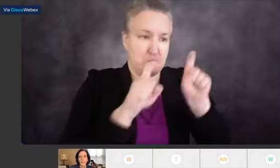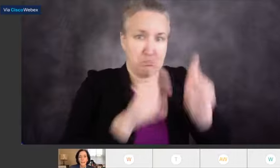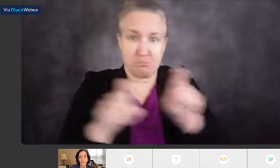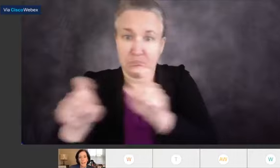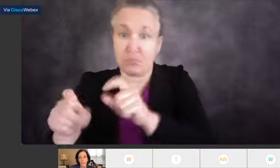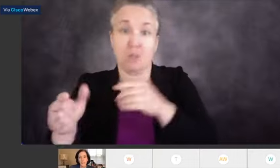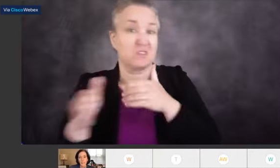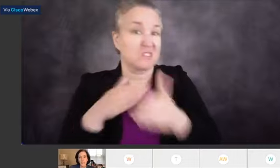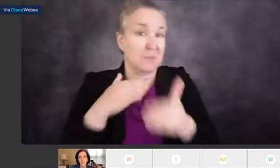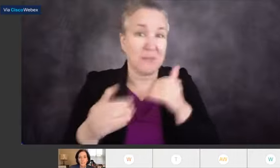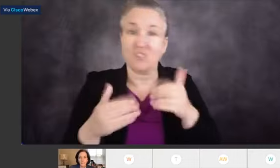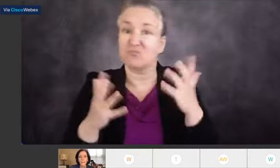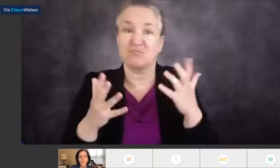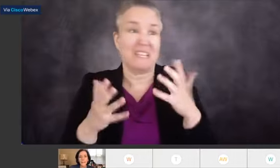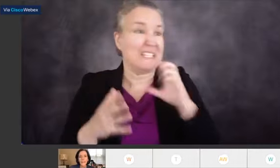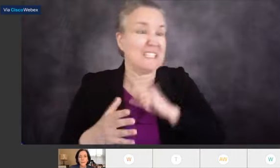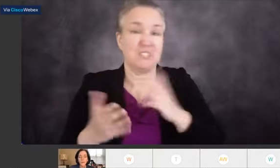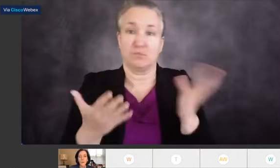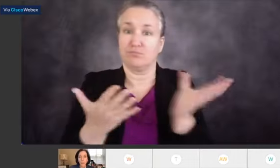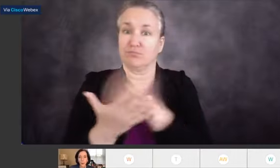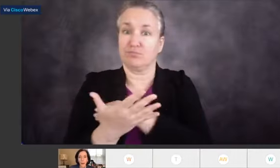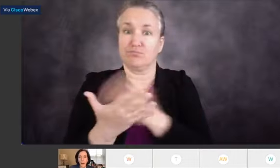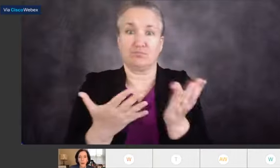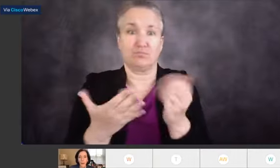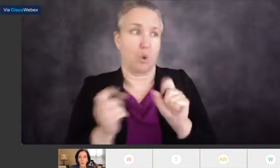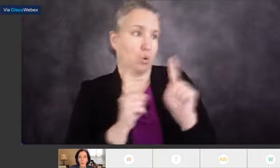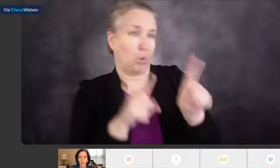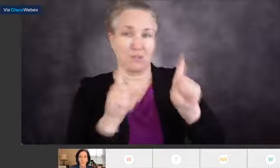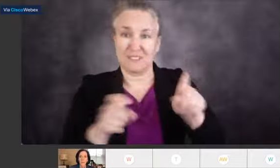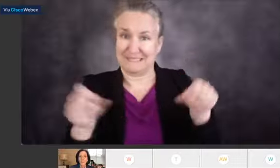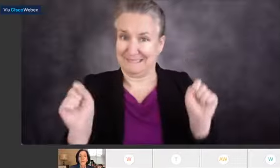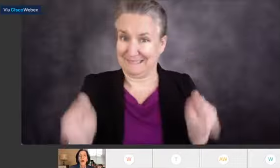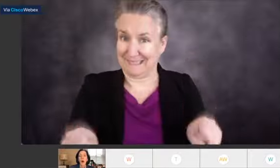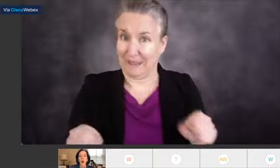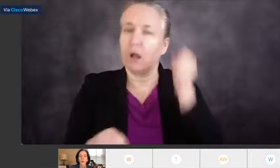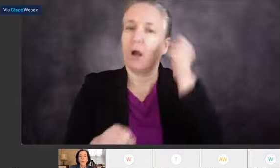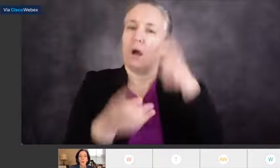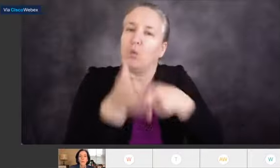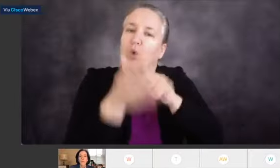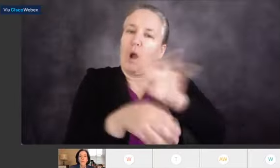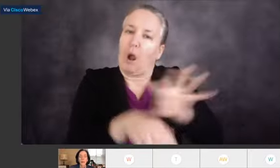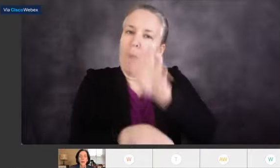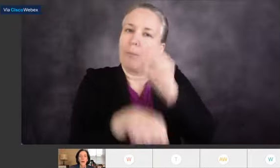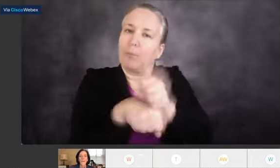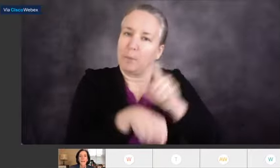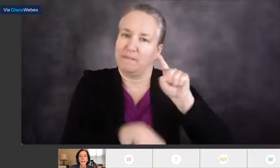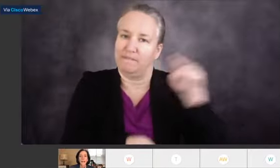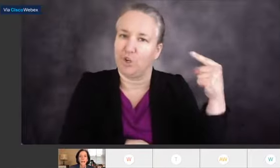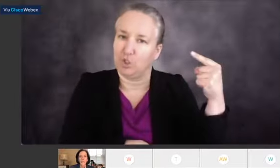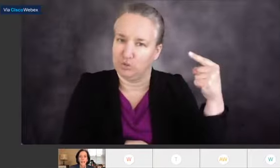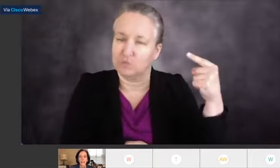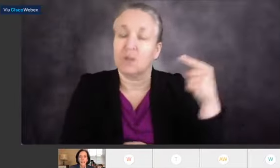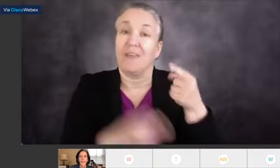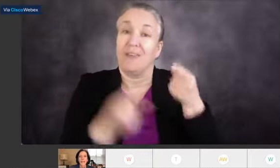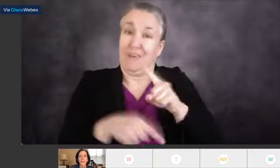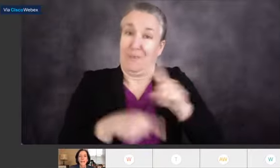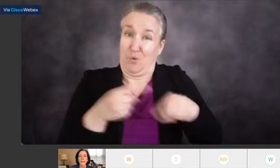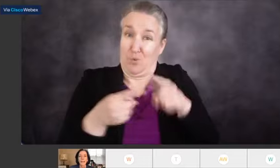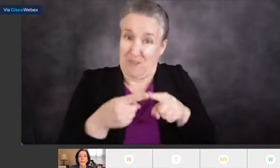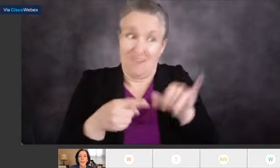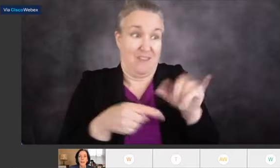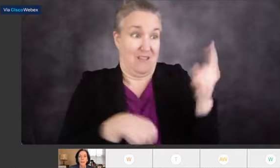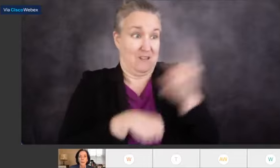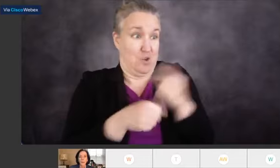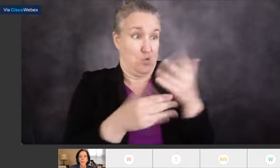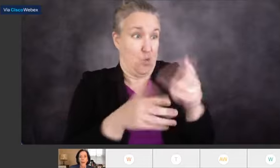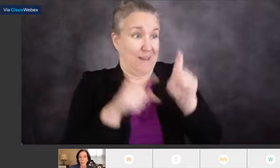or need to be tested. These sites do require an appointment. All appointments are made on the day of testing,